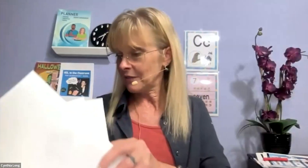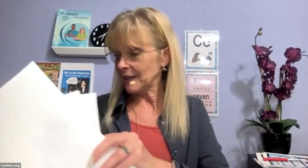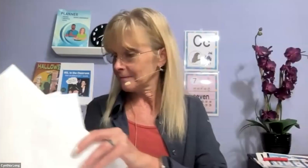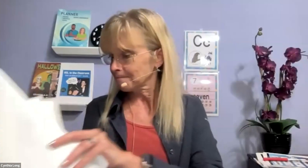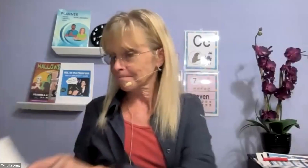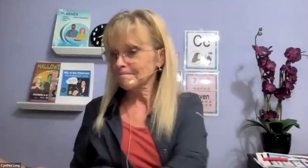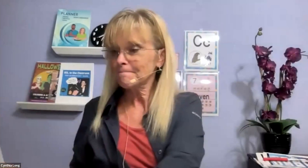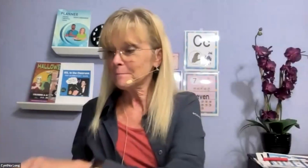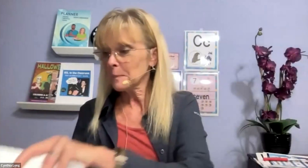benefit.